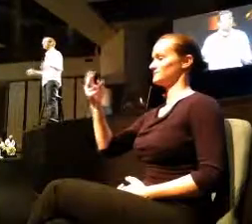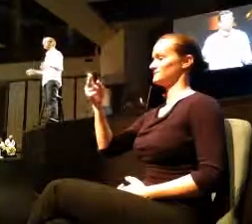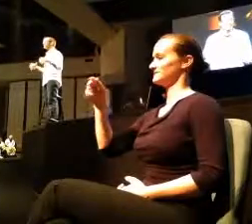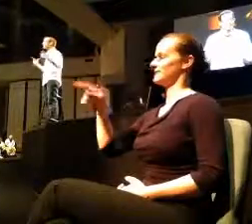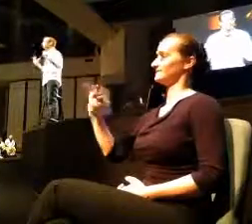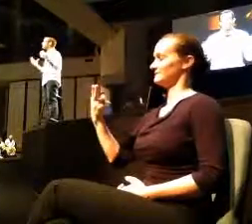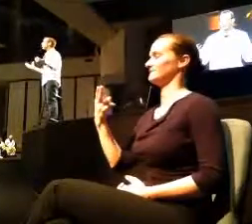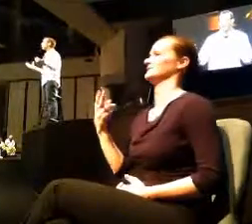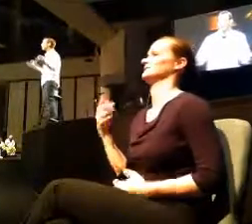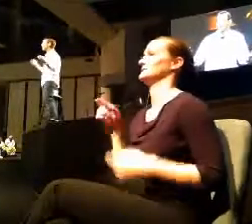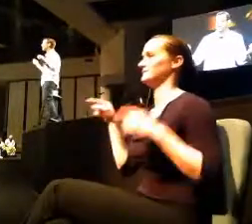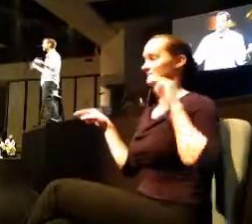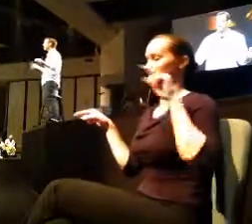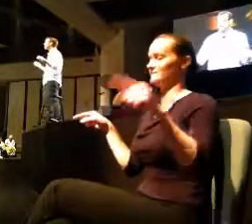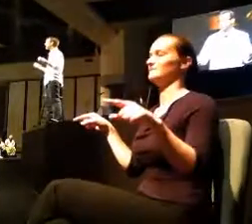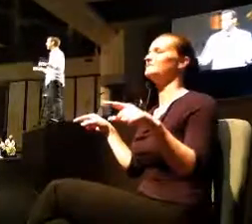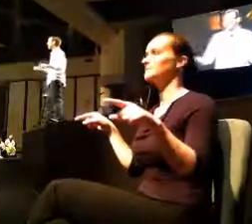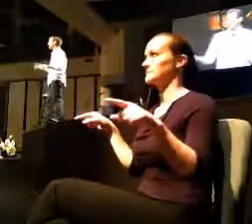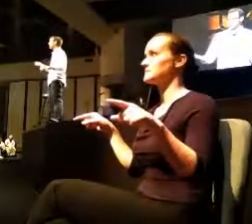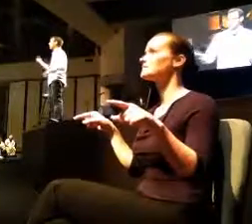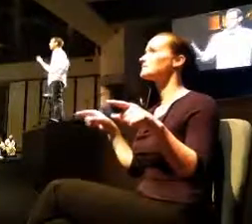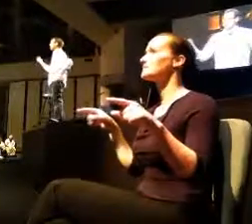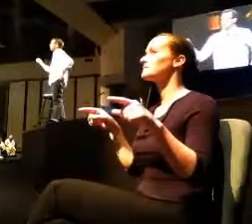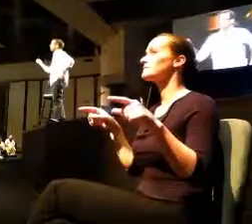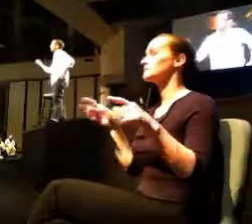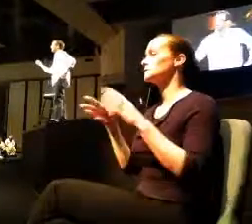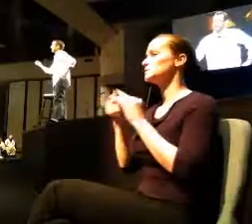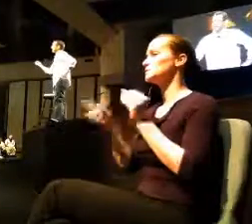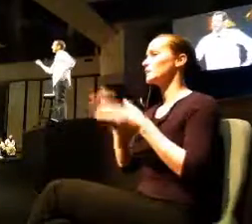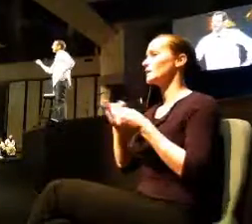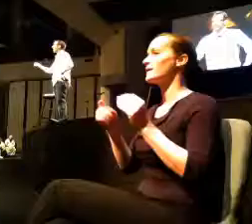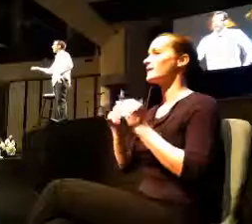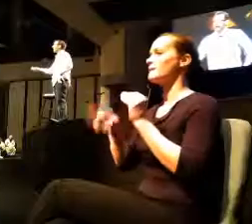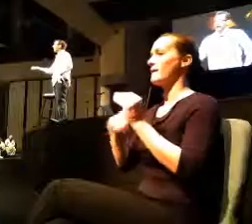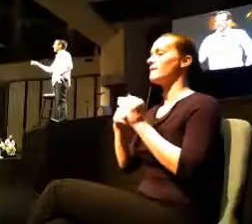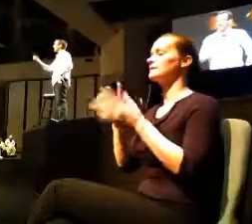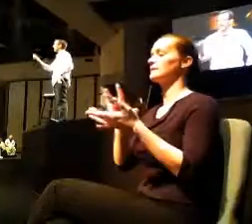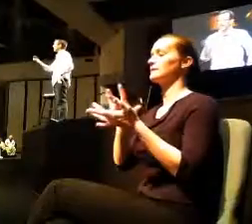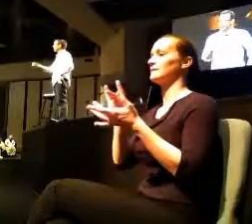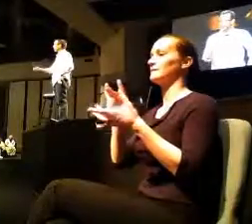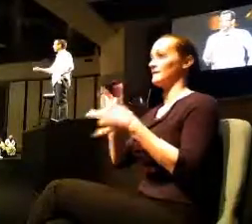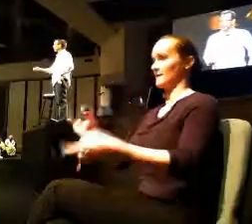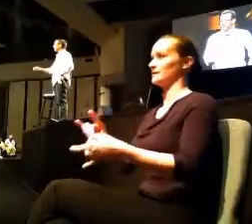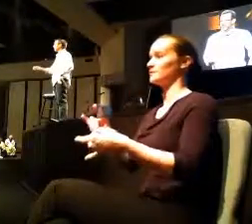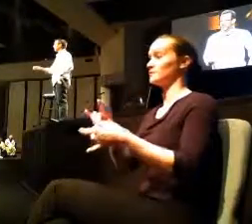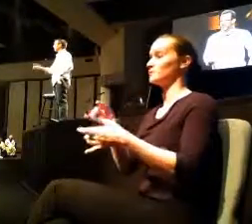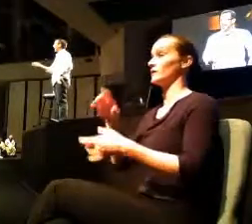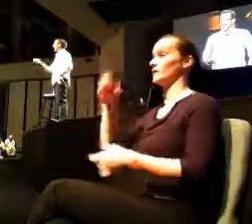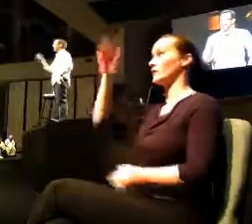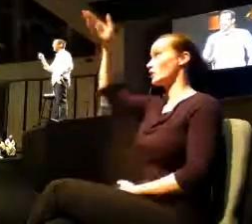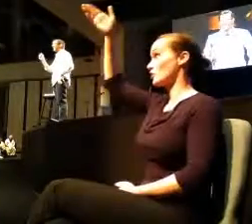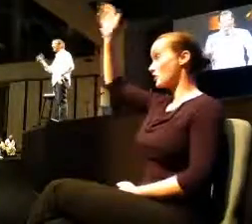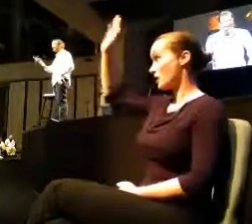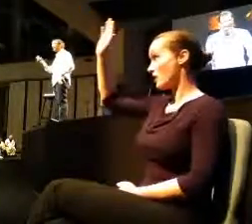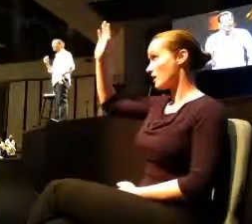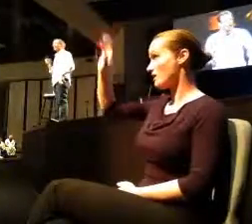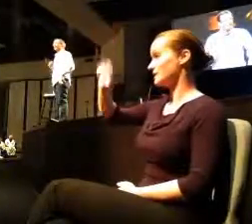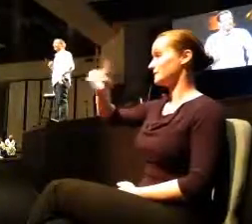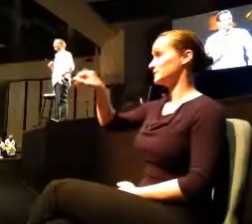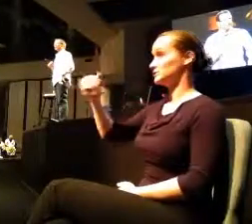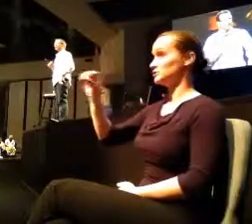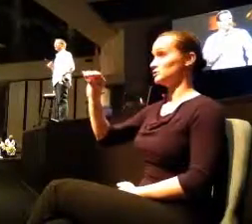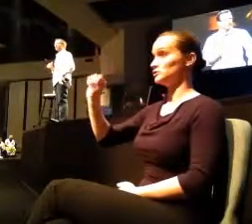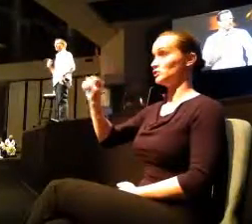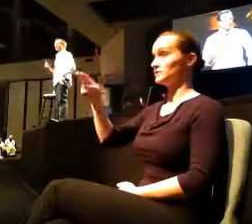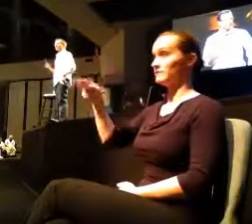God was with him. It is this story of the deepest connection between God and Joseph. And yet the irony